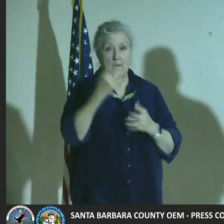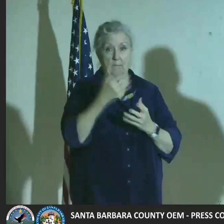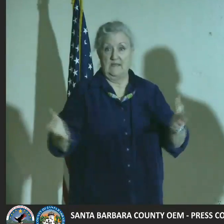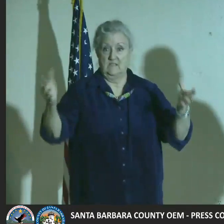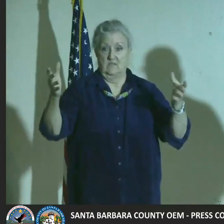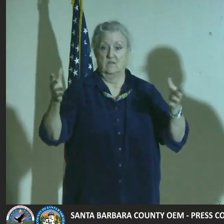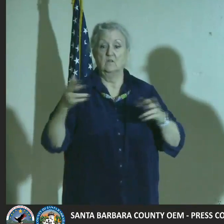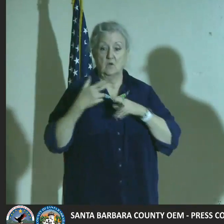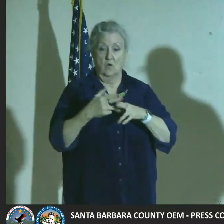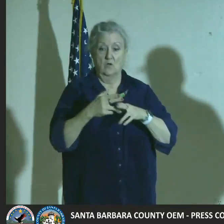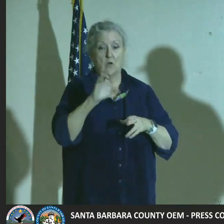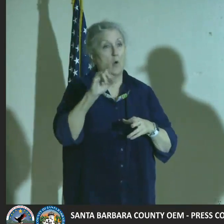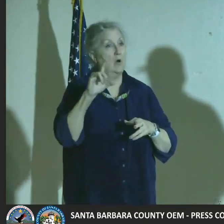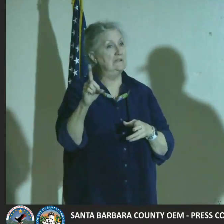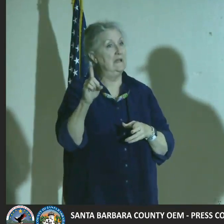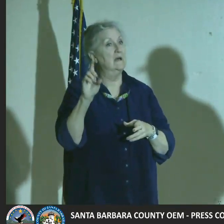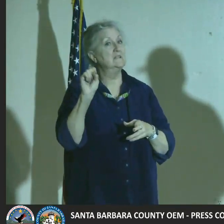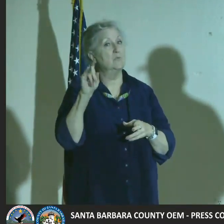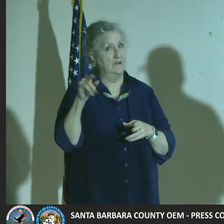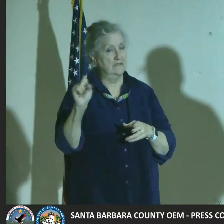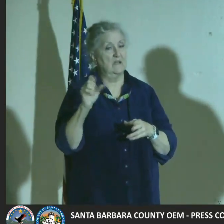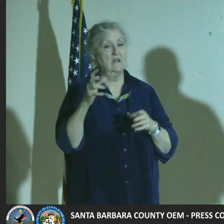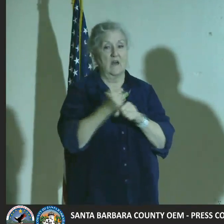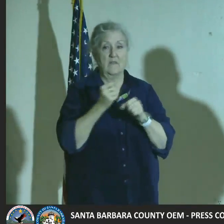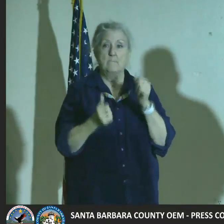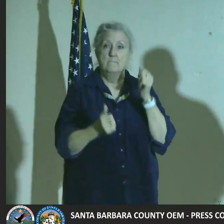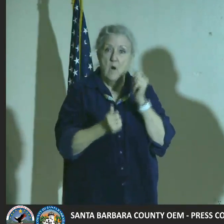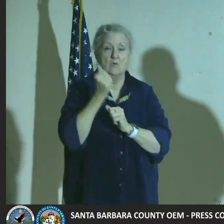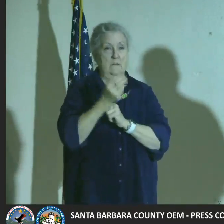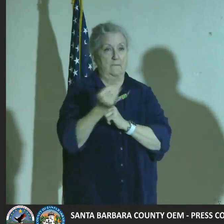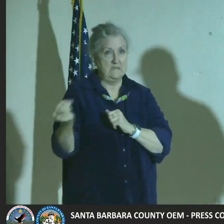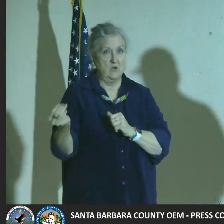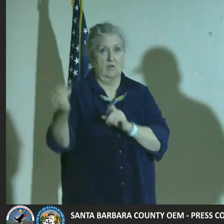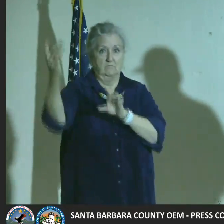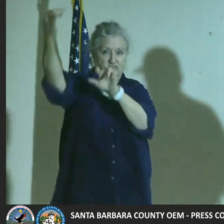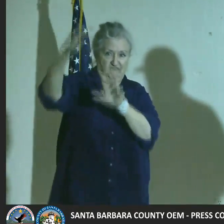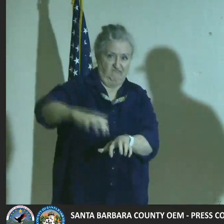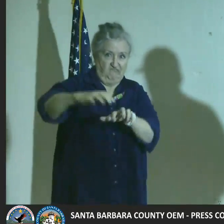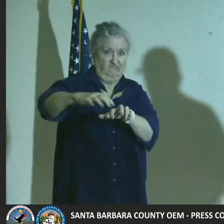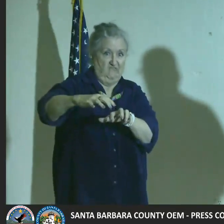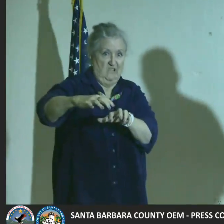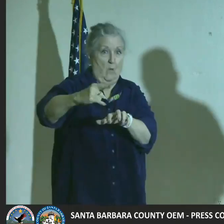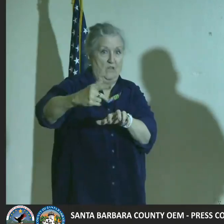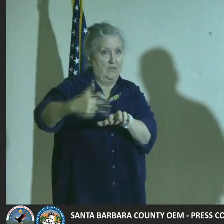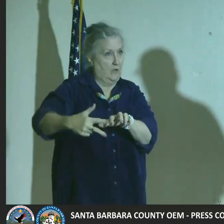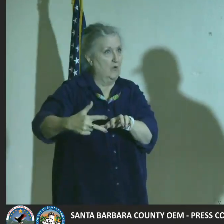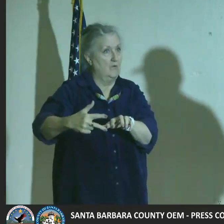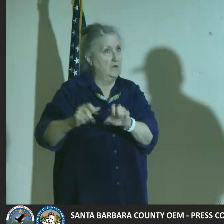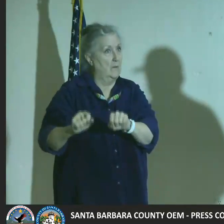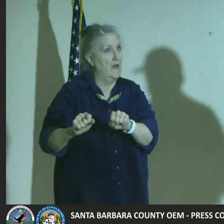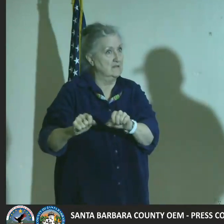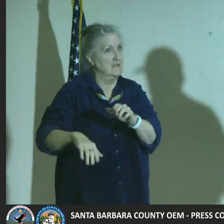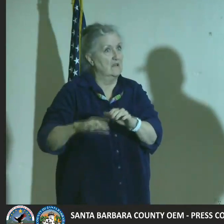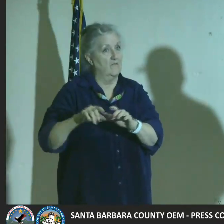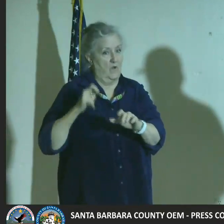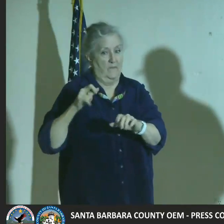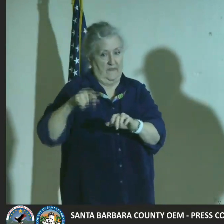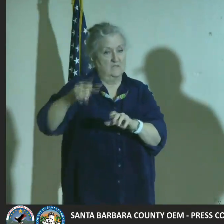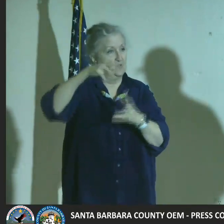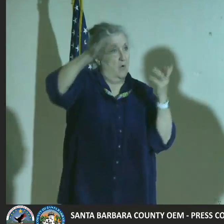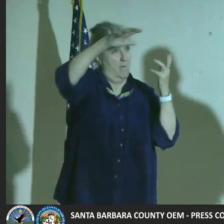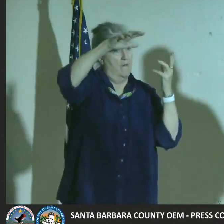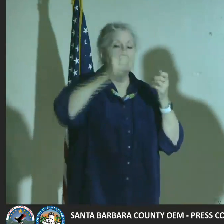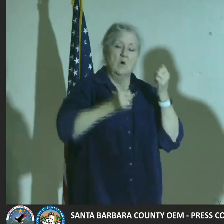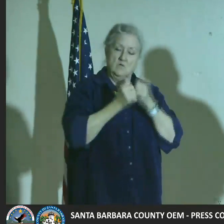Cold Springs, received the most amount of material. Approximately a third capacity was taken up by this storm, mostly